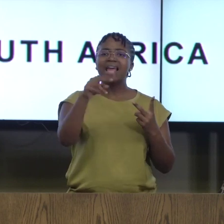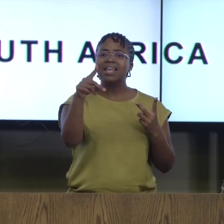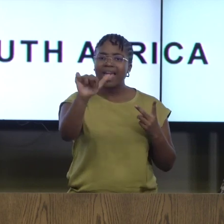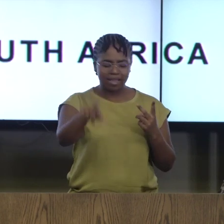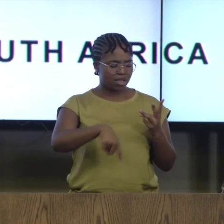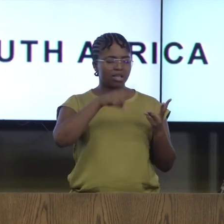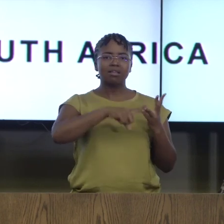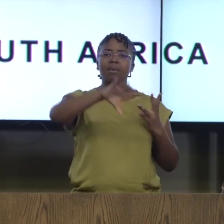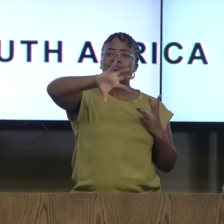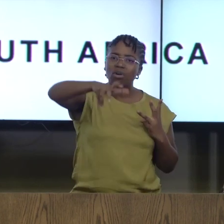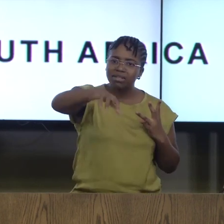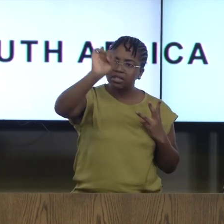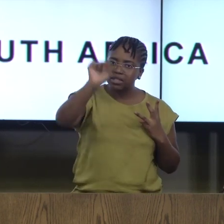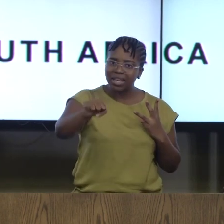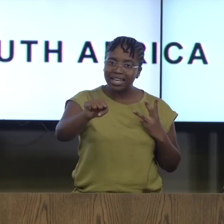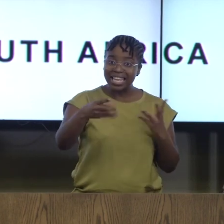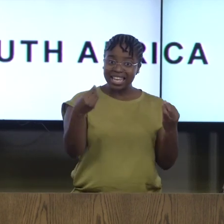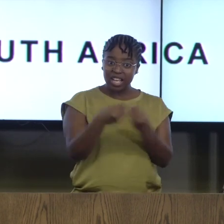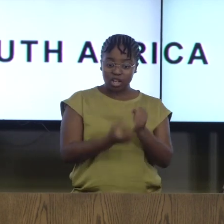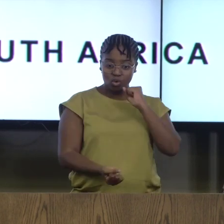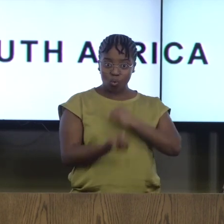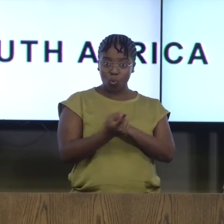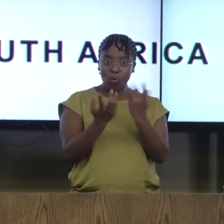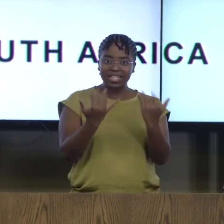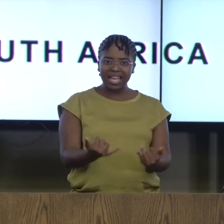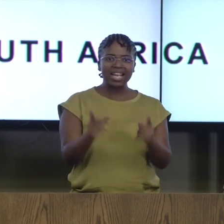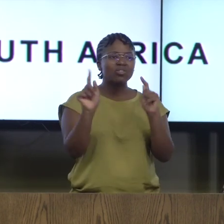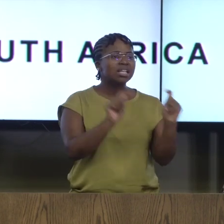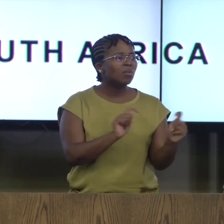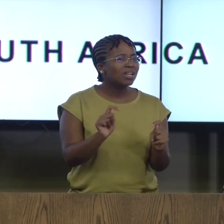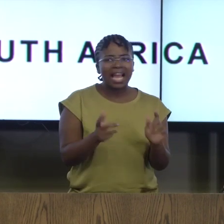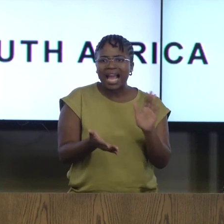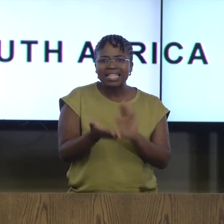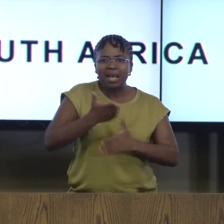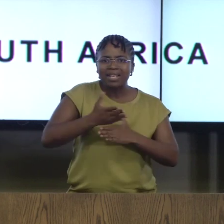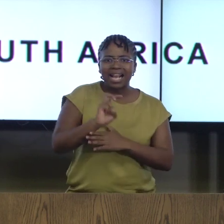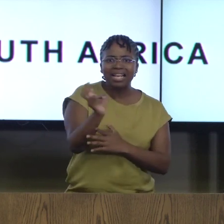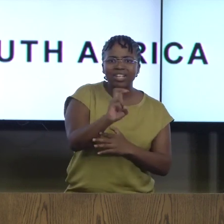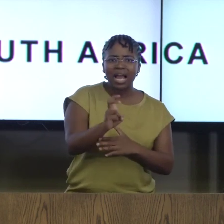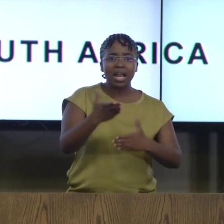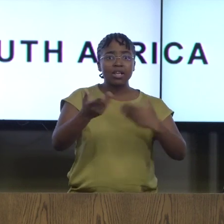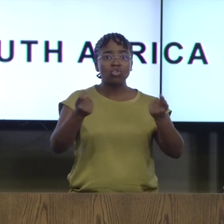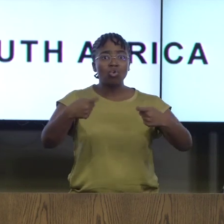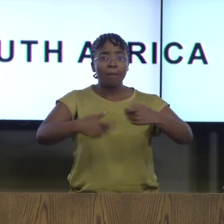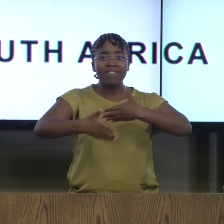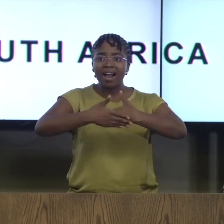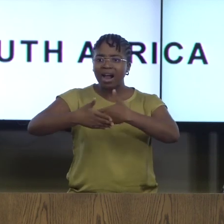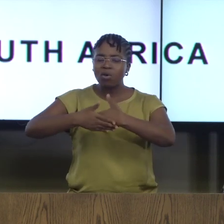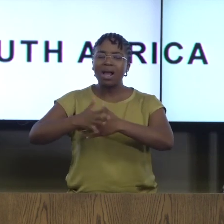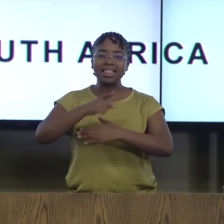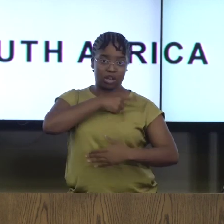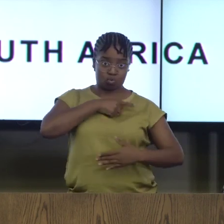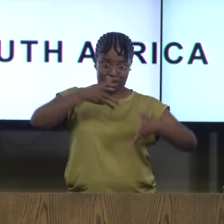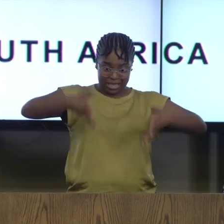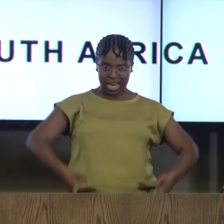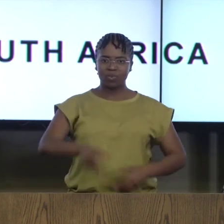bakhulume nama-province ukuthi into ezokwenzeka ngendaba ye-transport, ngendaba yokuvalwa kwama-shop nako konke lonto leyo.